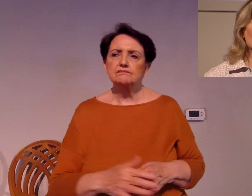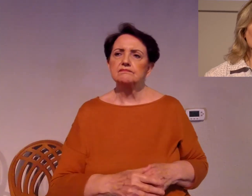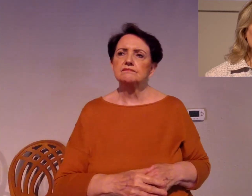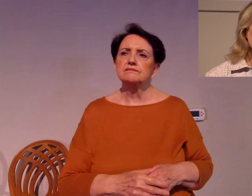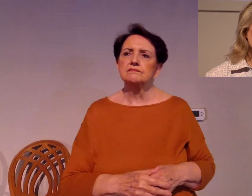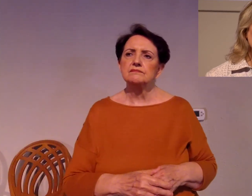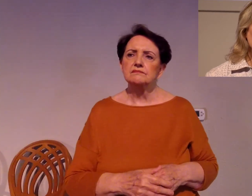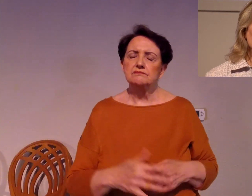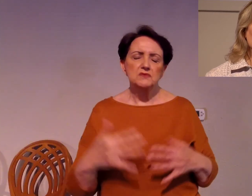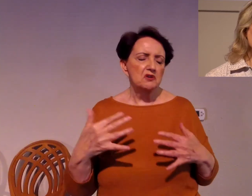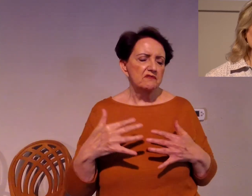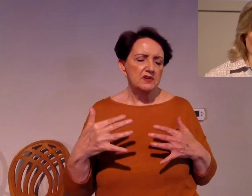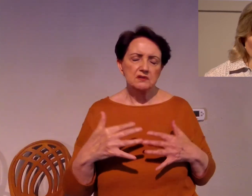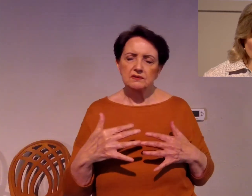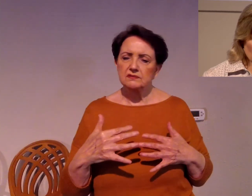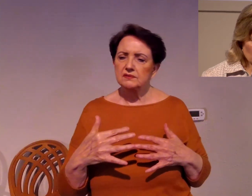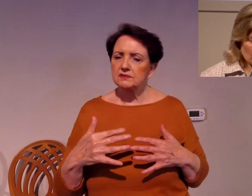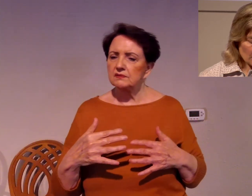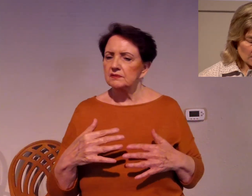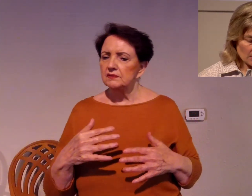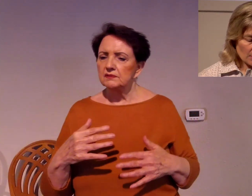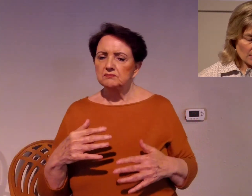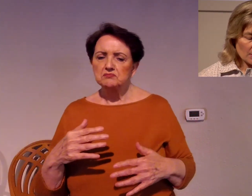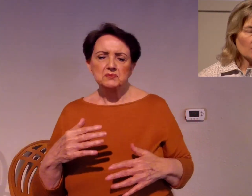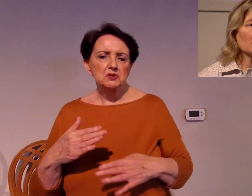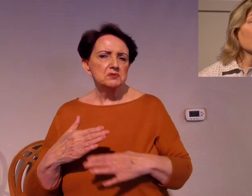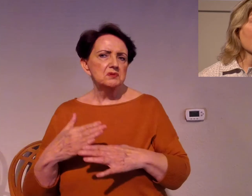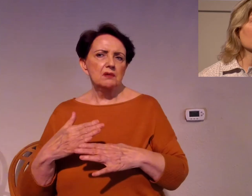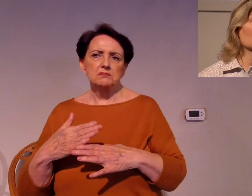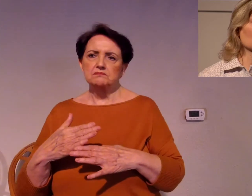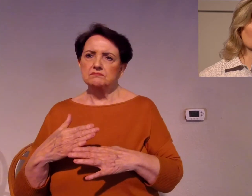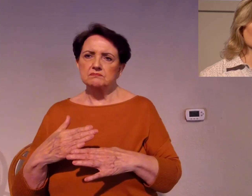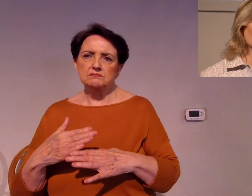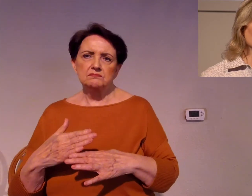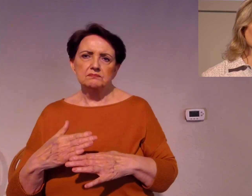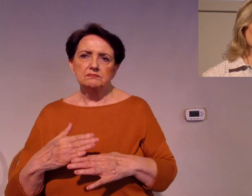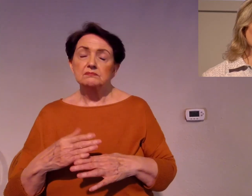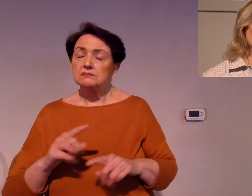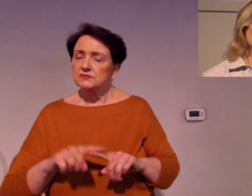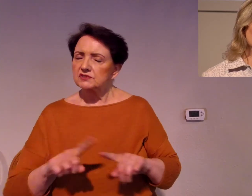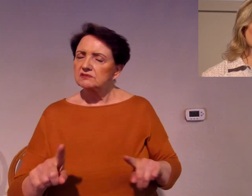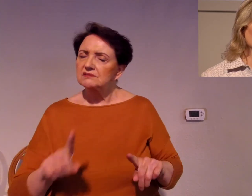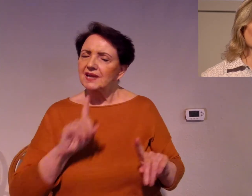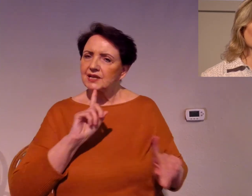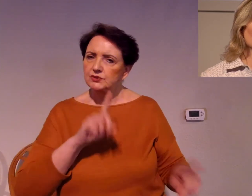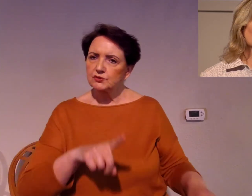No fears, no falters, but answers.